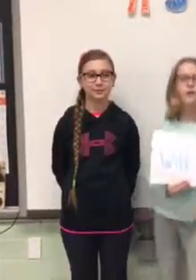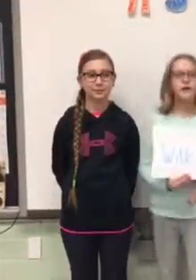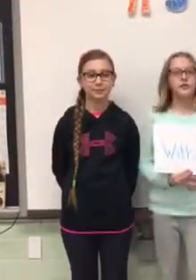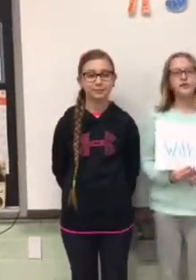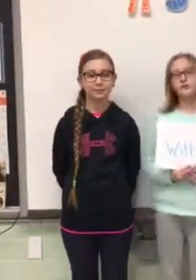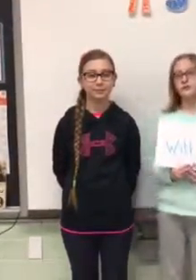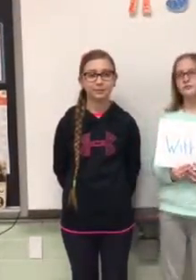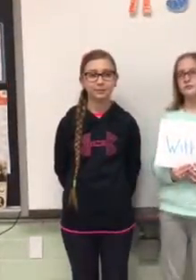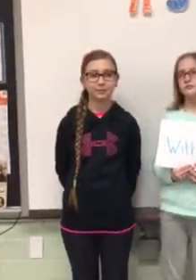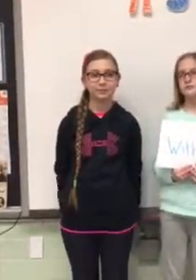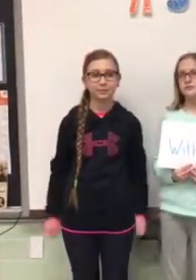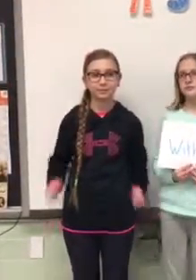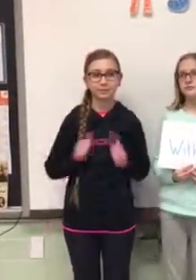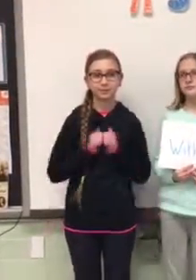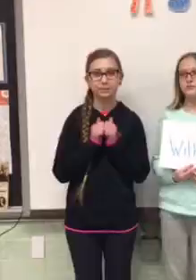With?